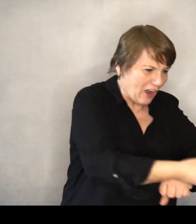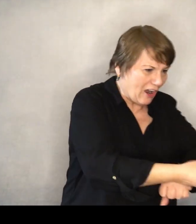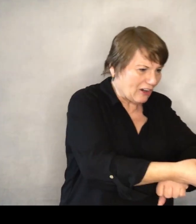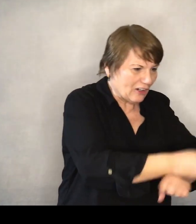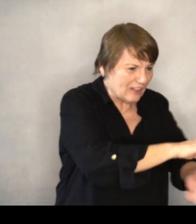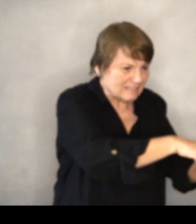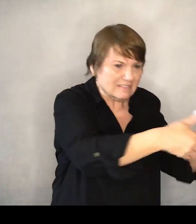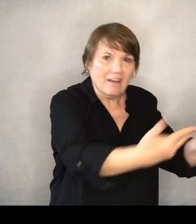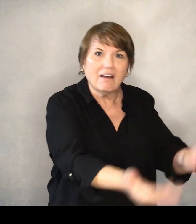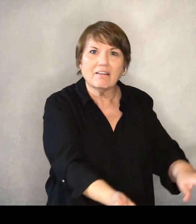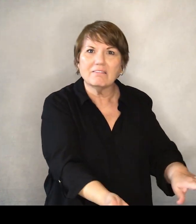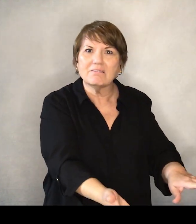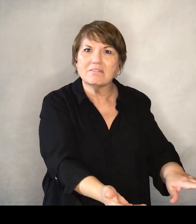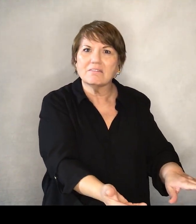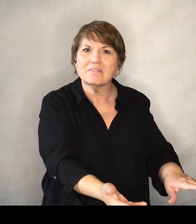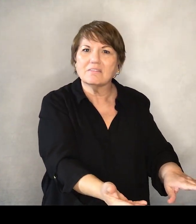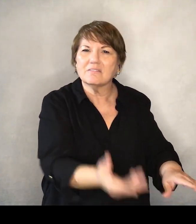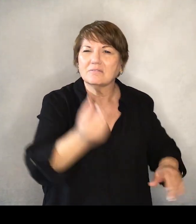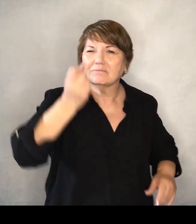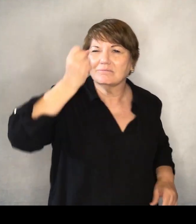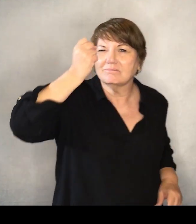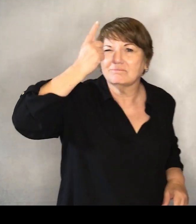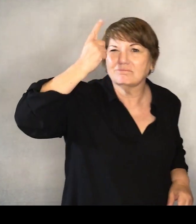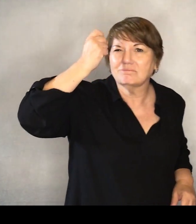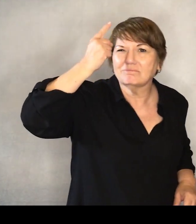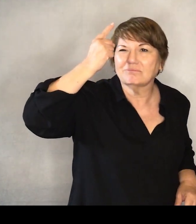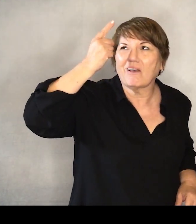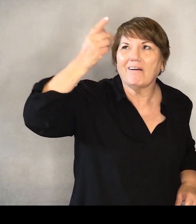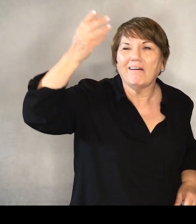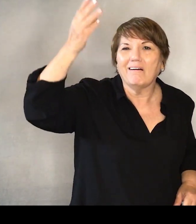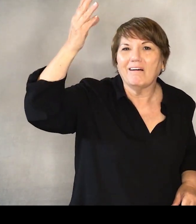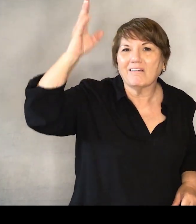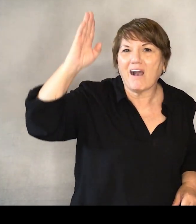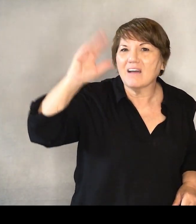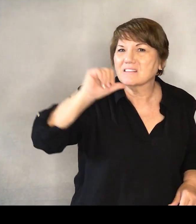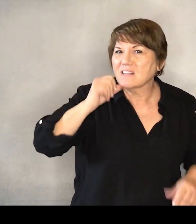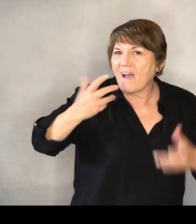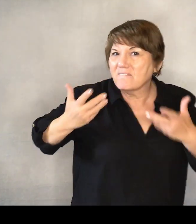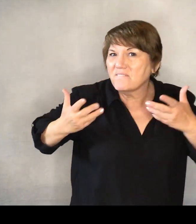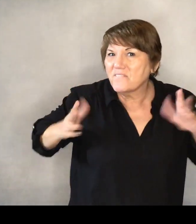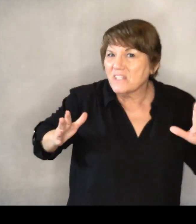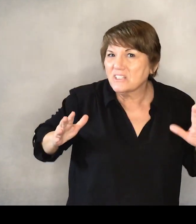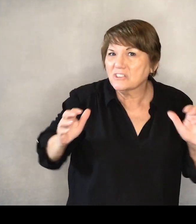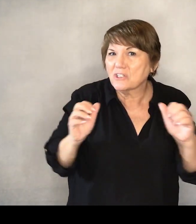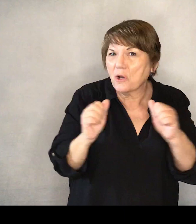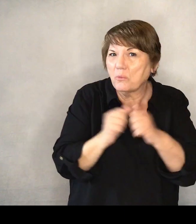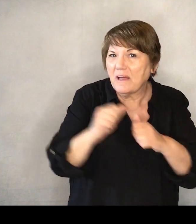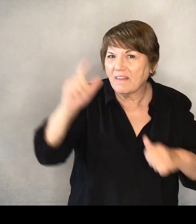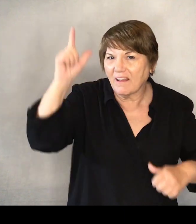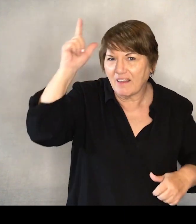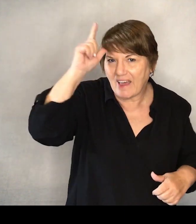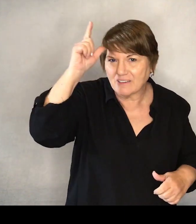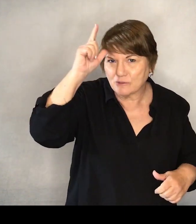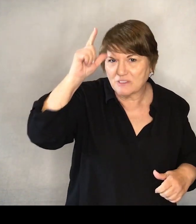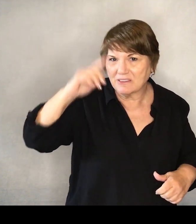grave. So you see, God wasn't finished with Lazarus yet.